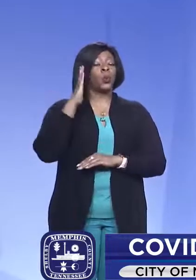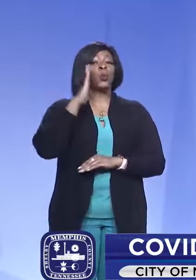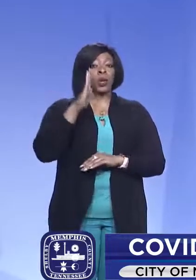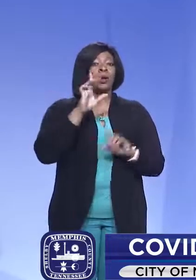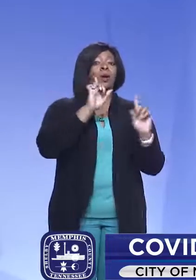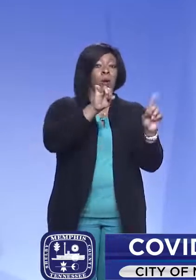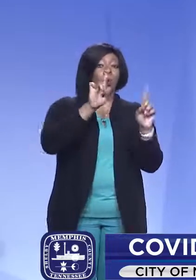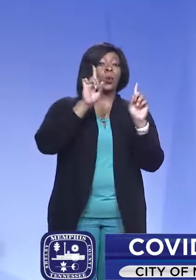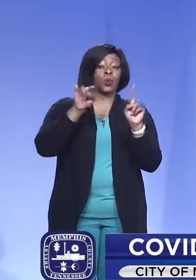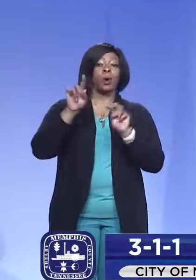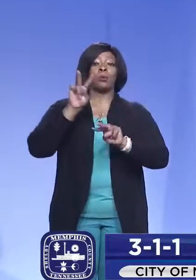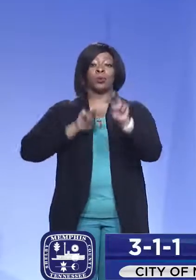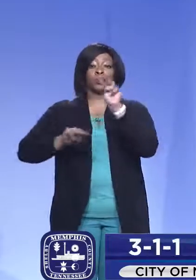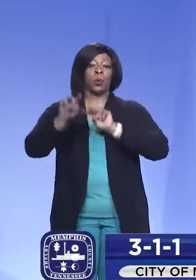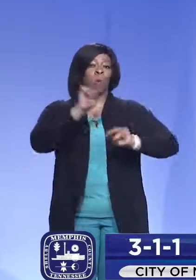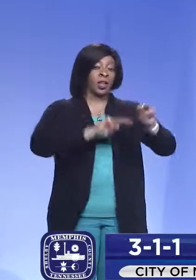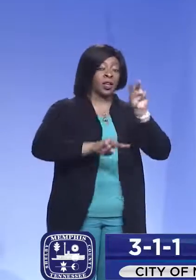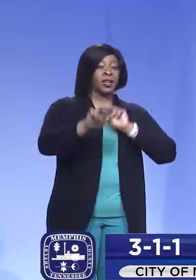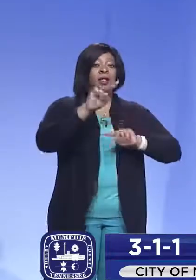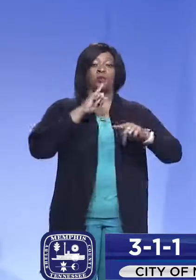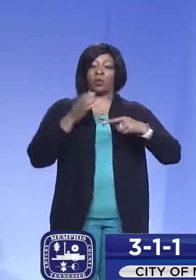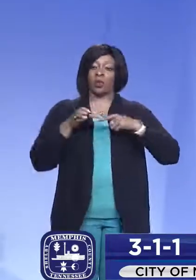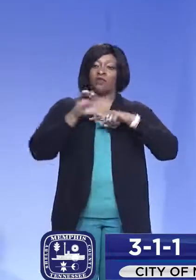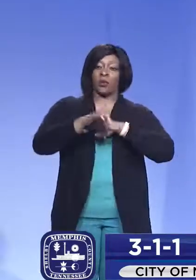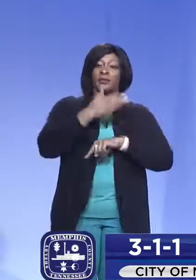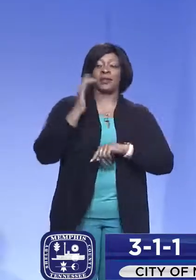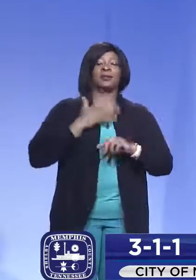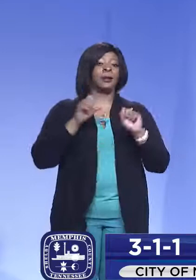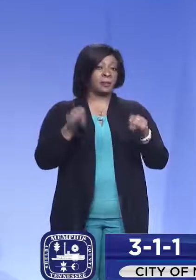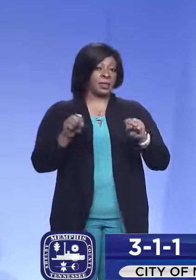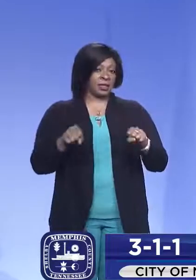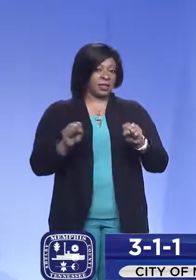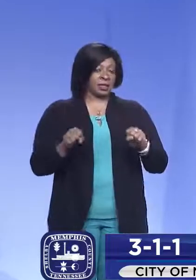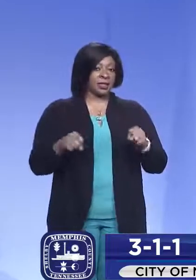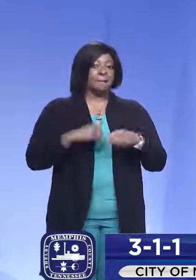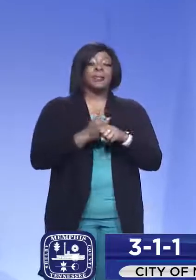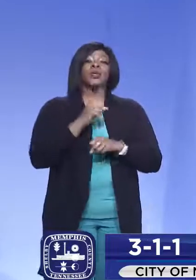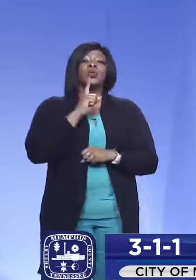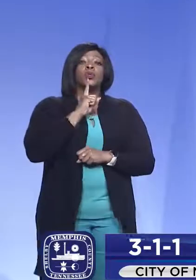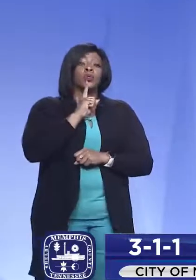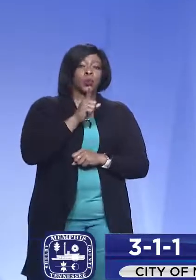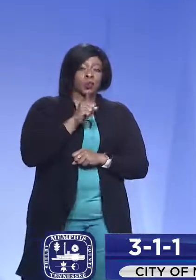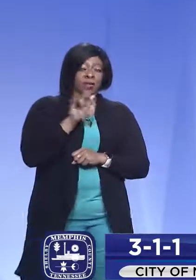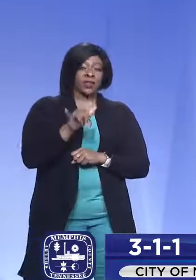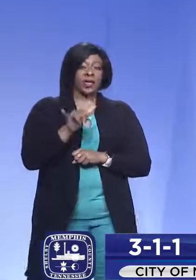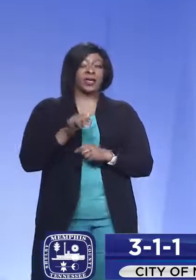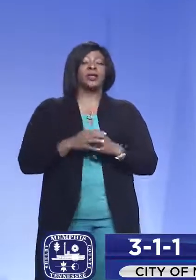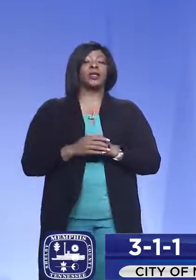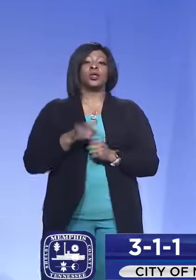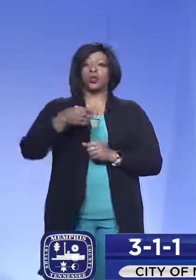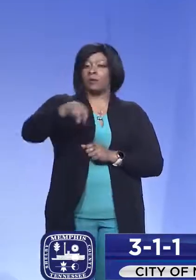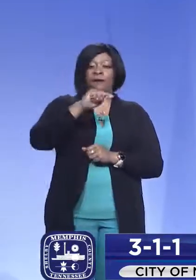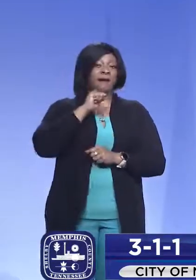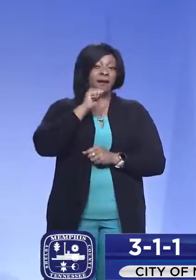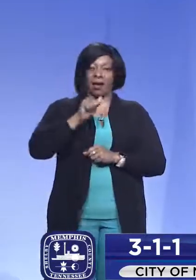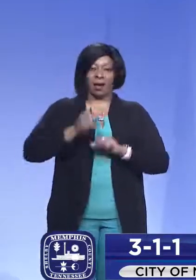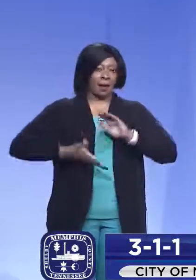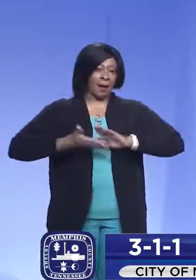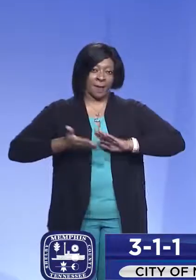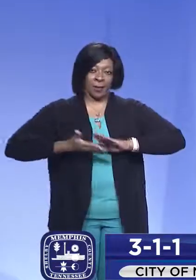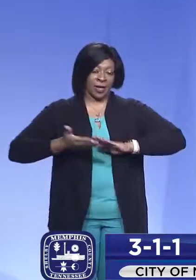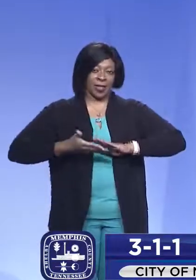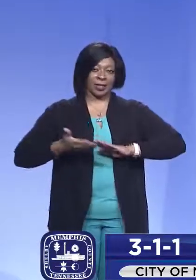out patrolling and enforcing to the best of our ability, making sure that you are not